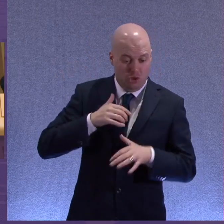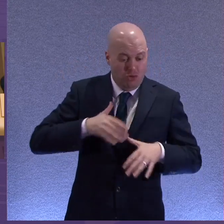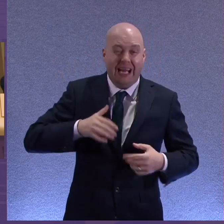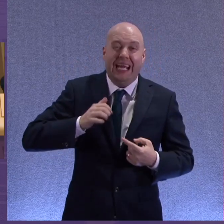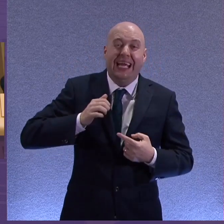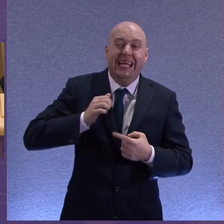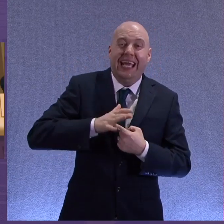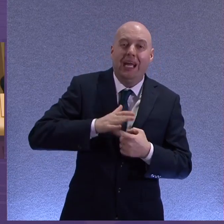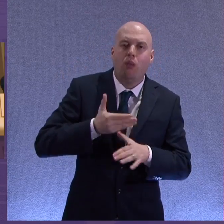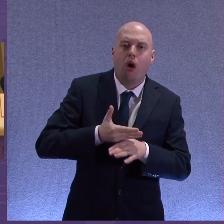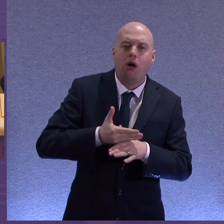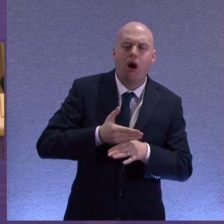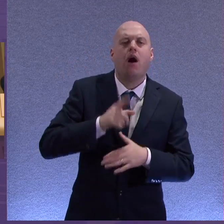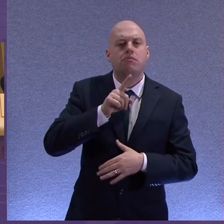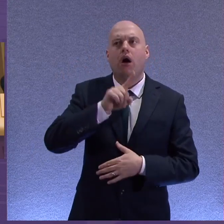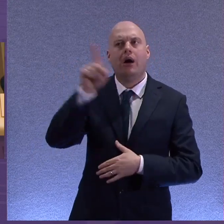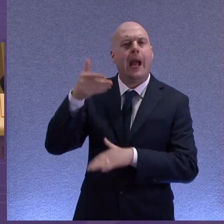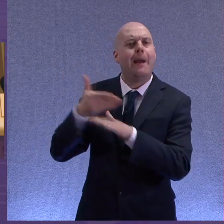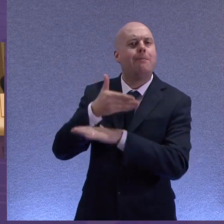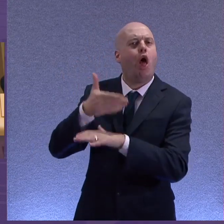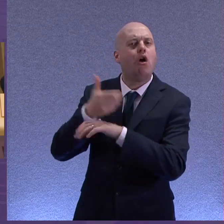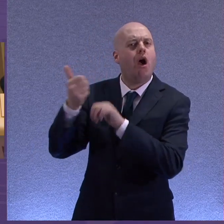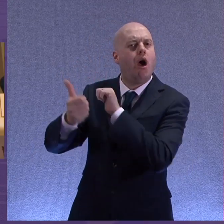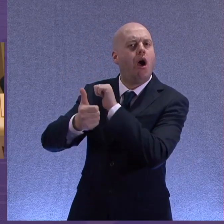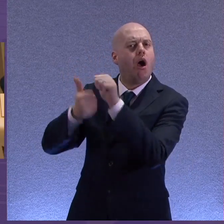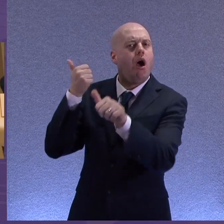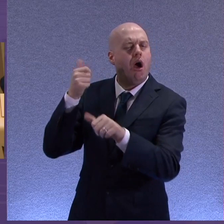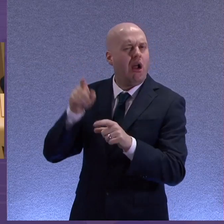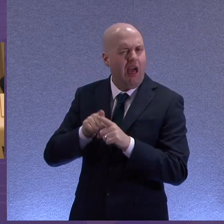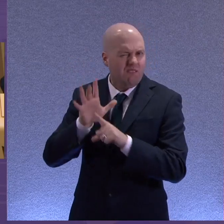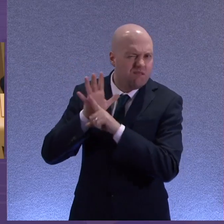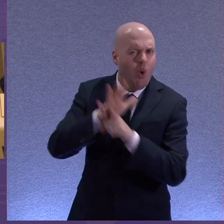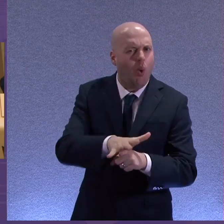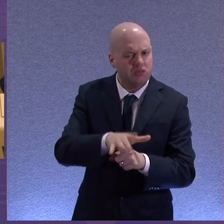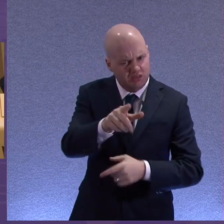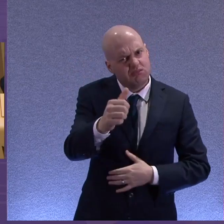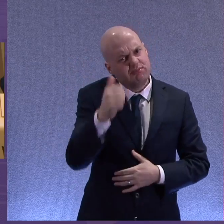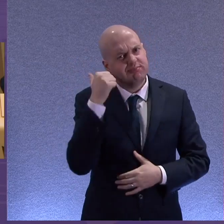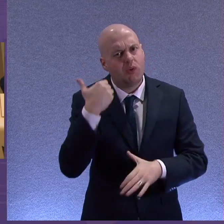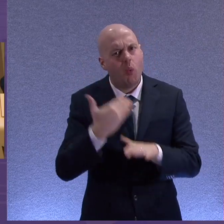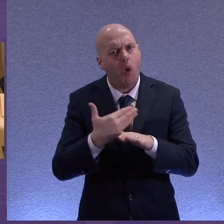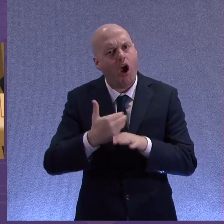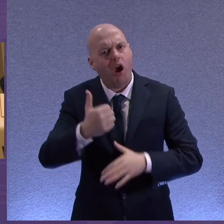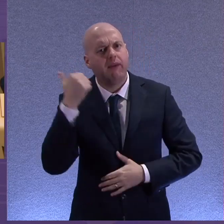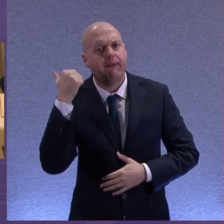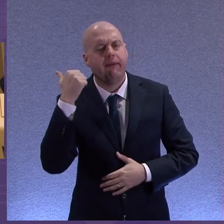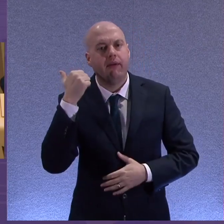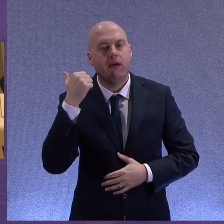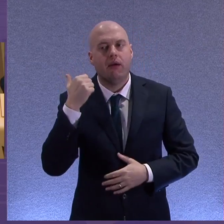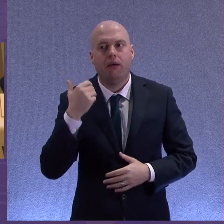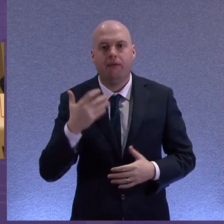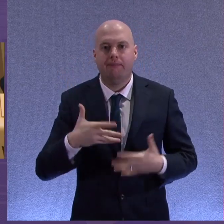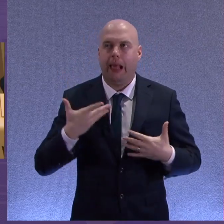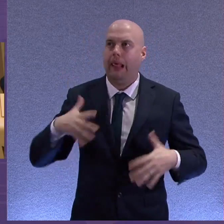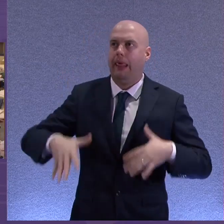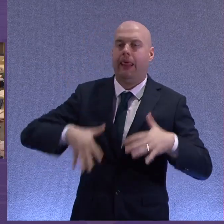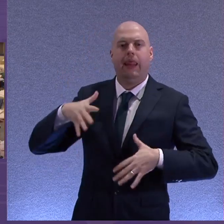enforcement powers will we use to force these employers to close, to protect their staff and to protect the wider